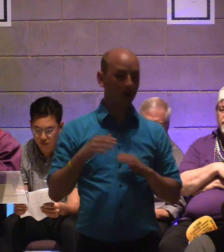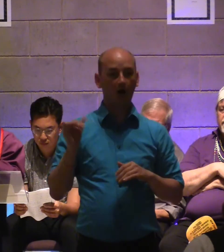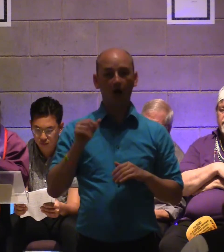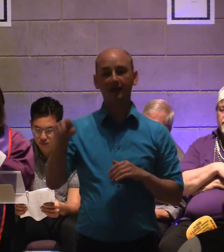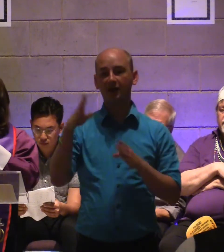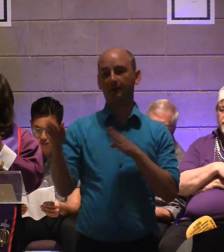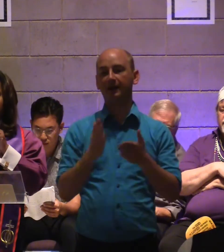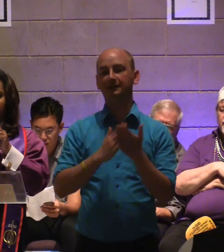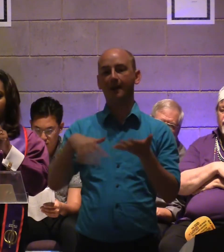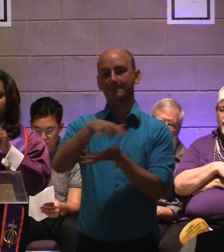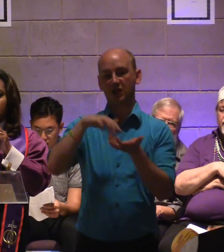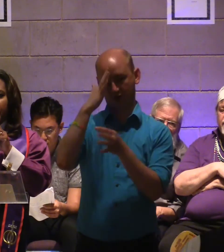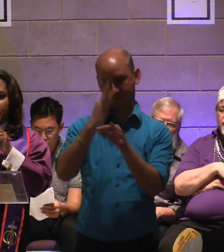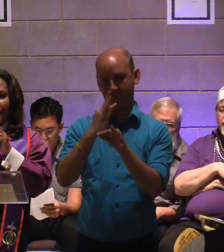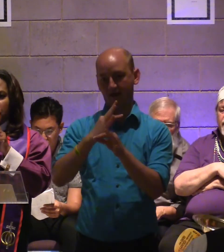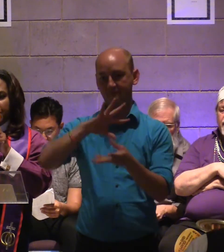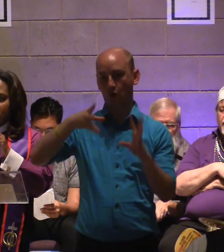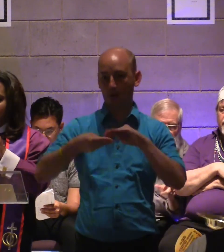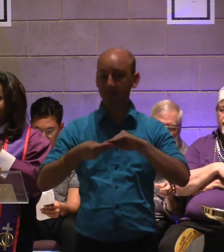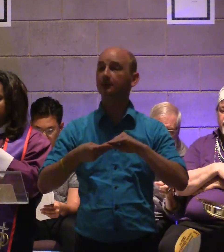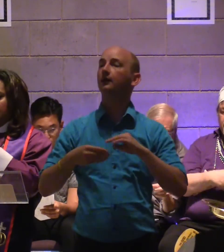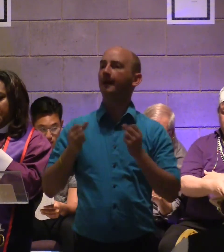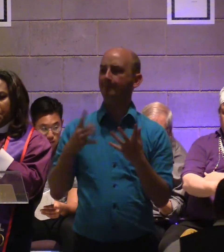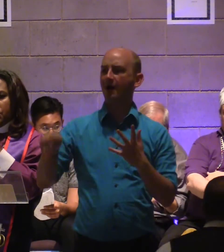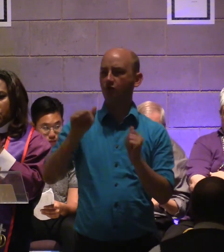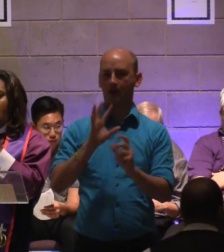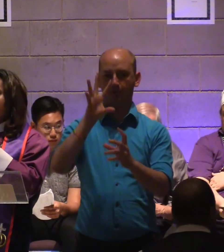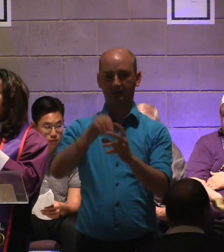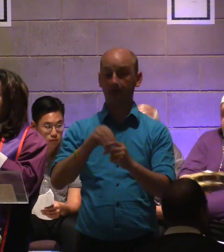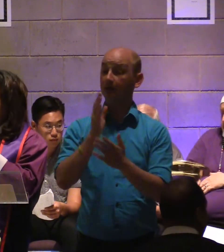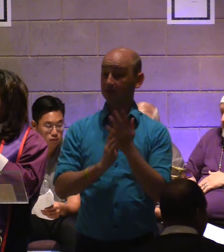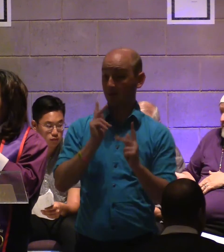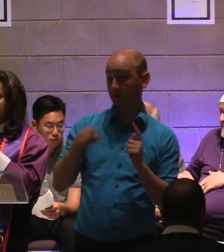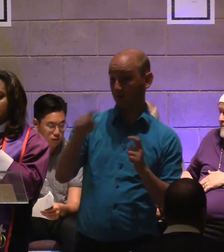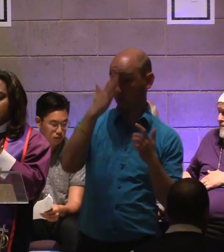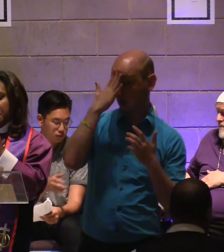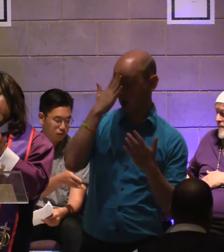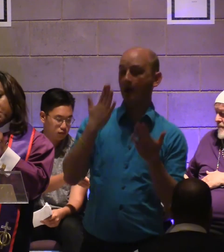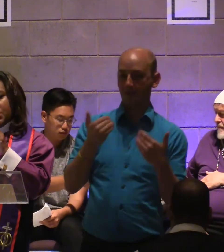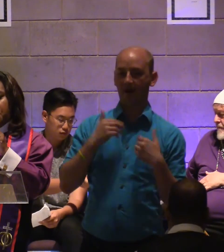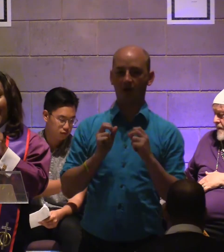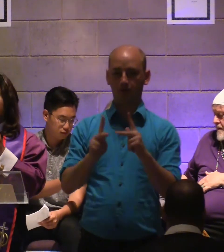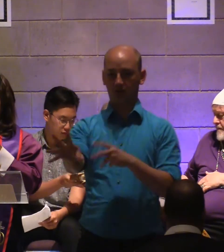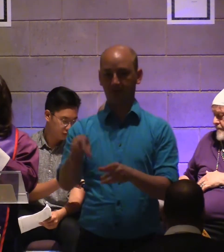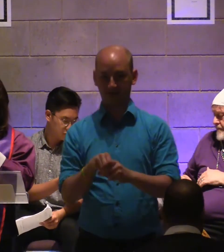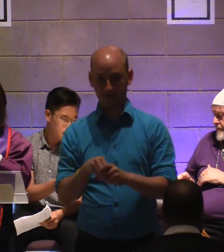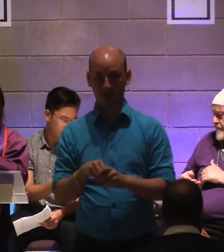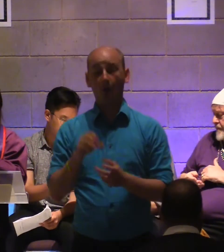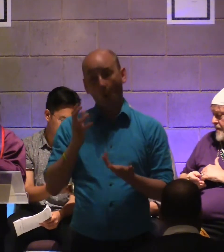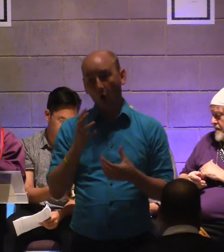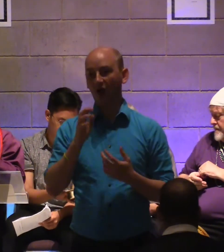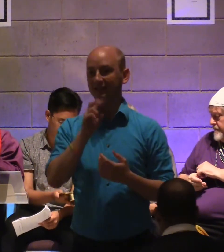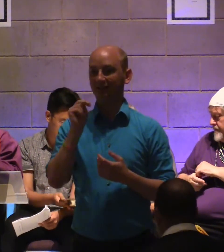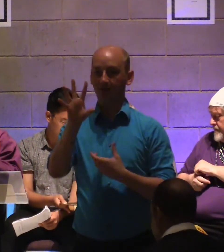interfaith forums, and so many of you will get a chance to participate. Some of the people you know may have the opportunity to participate or even